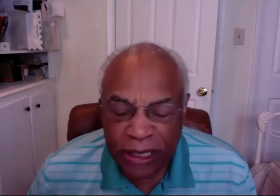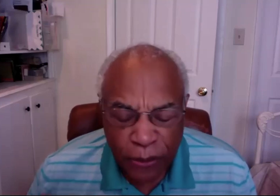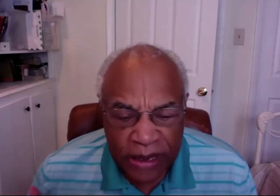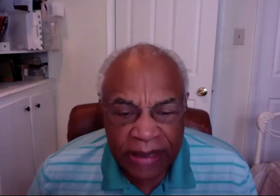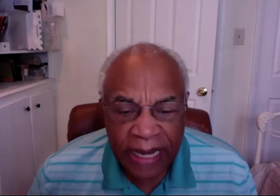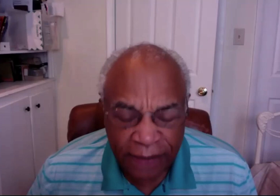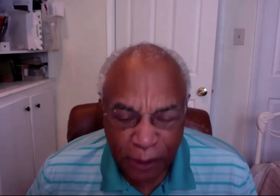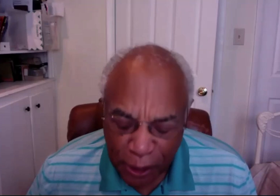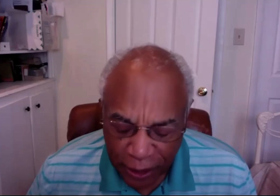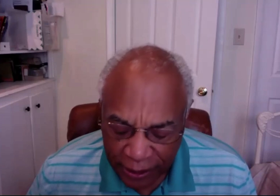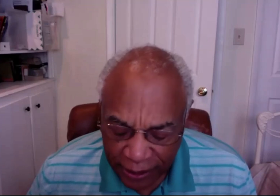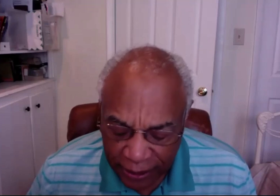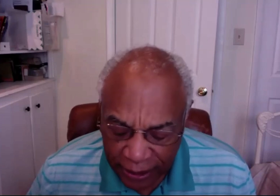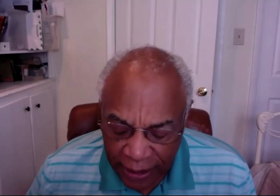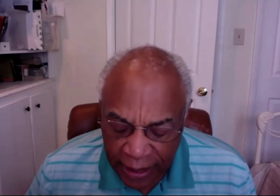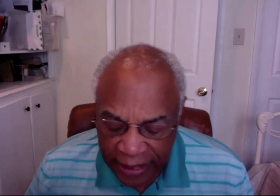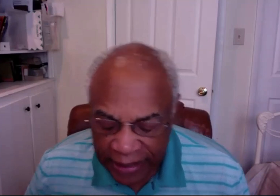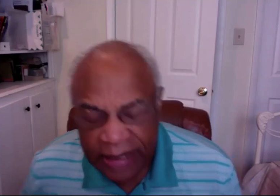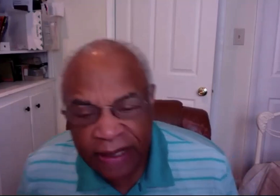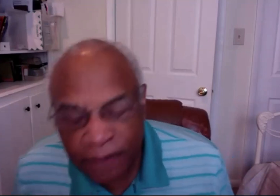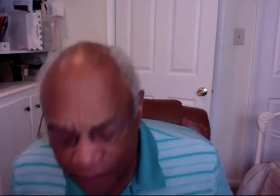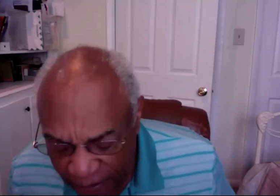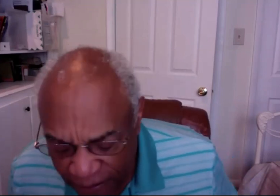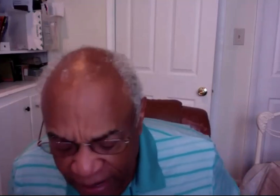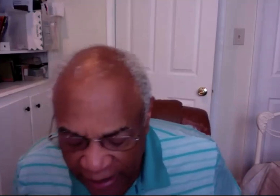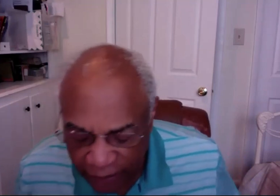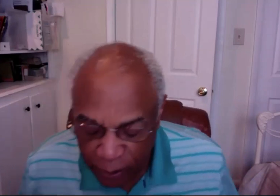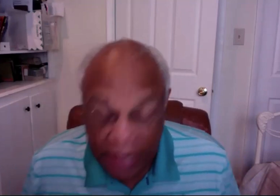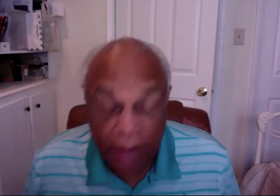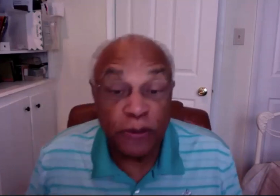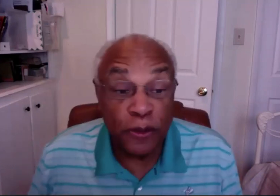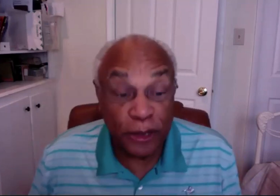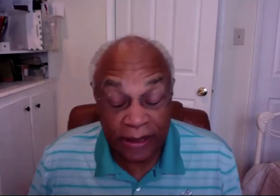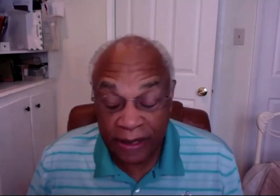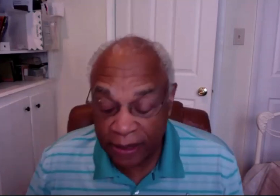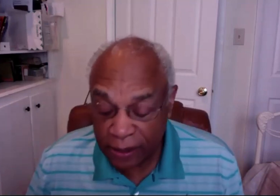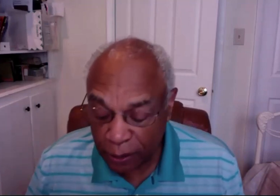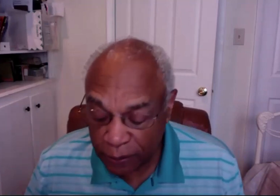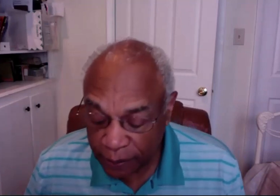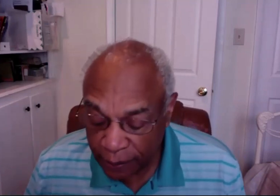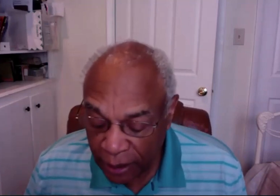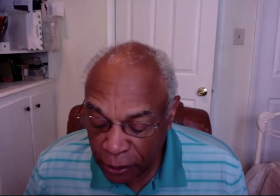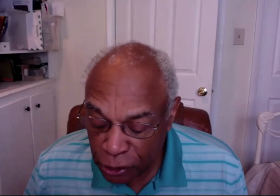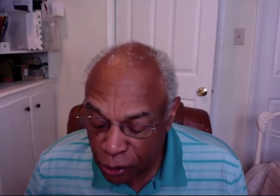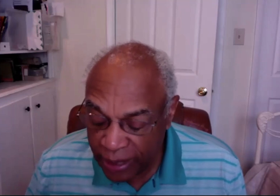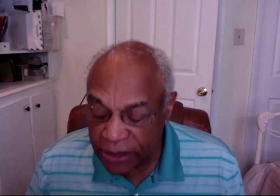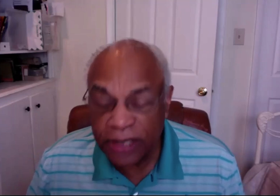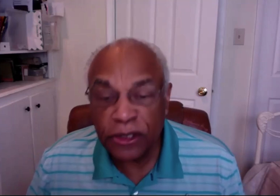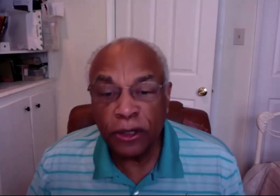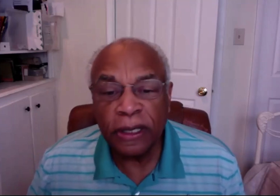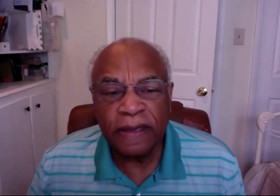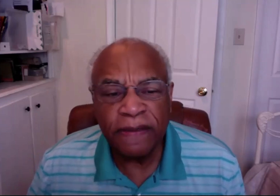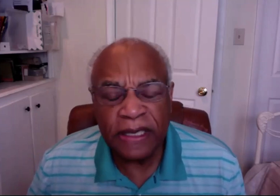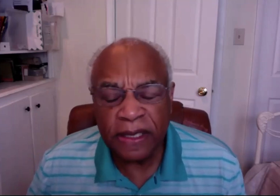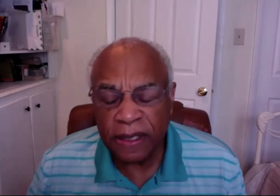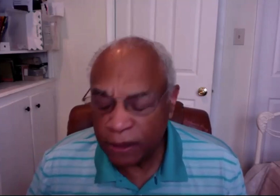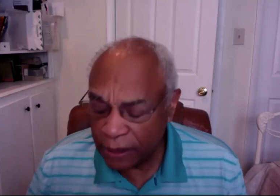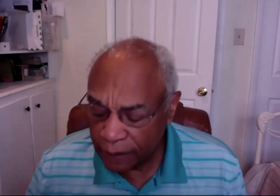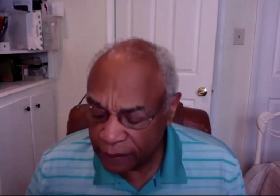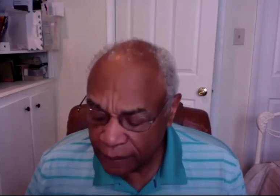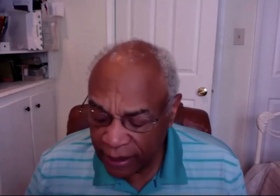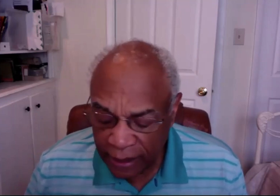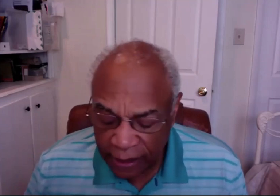Because he was a native New Yorker. In 1955, when I was 14 years old, 2 major historical events